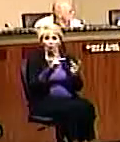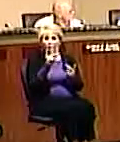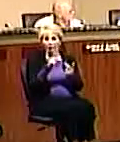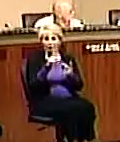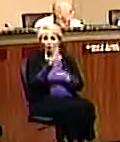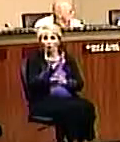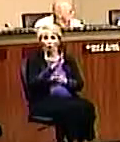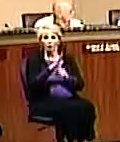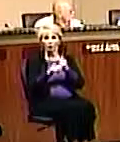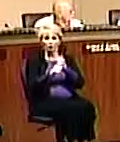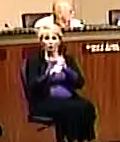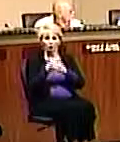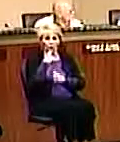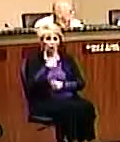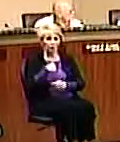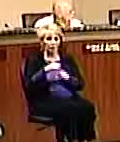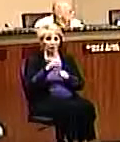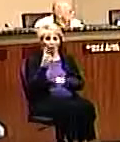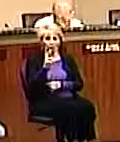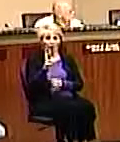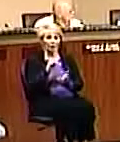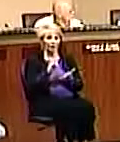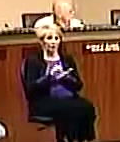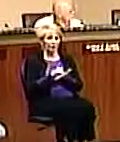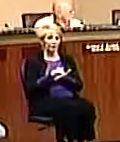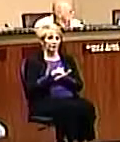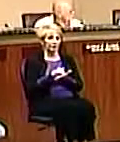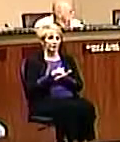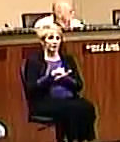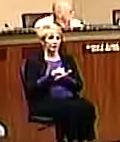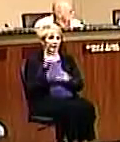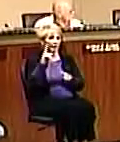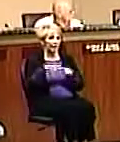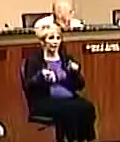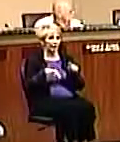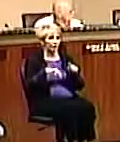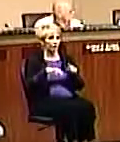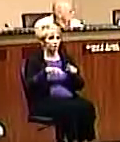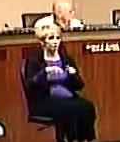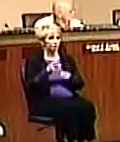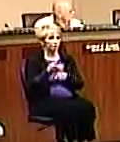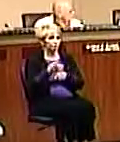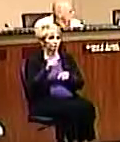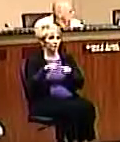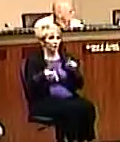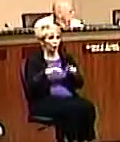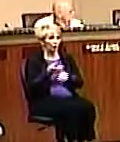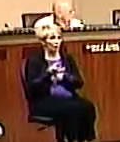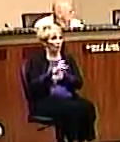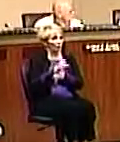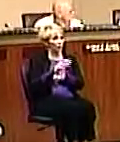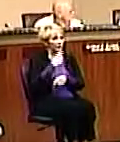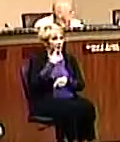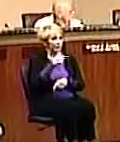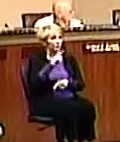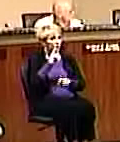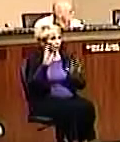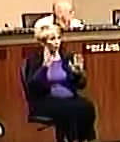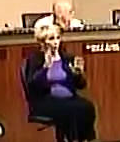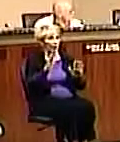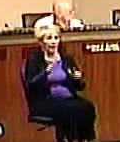Her associate told me in Raleigh that you can't back her to the wall, and we couldn't back her to the wall. She was just a great